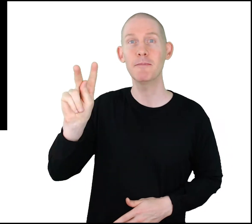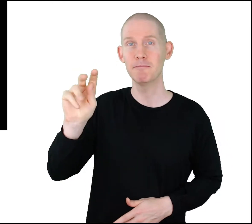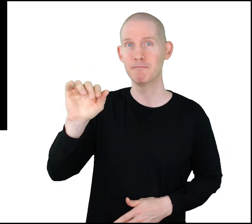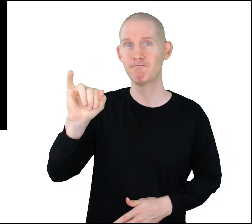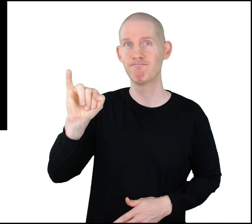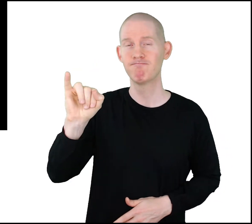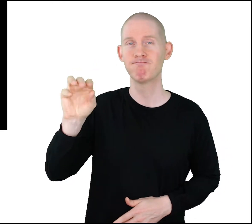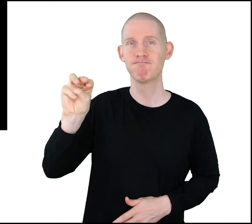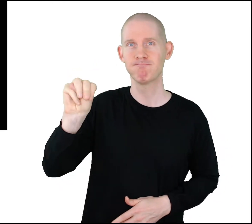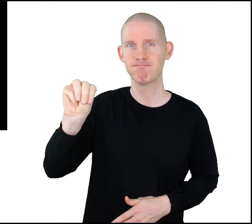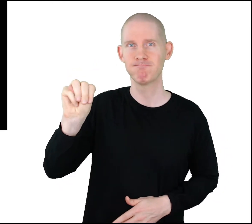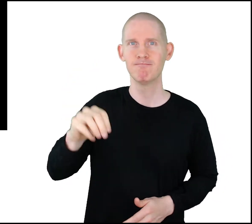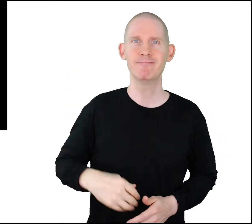Kim.